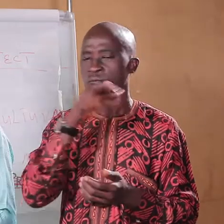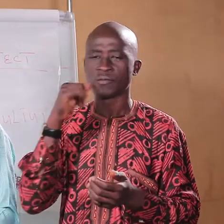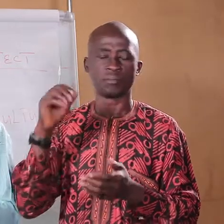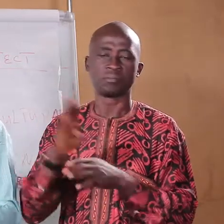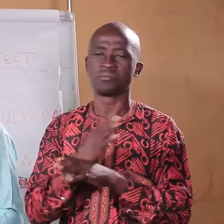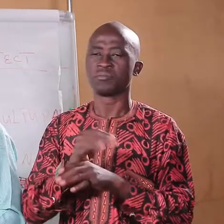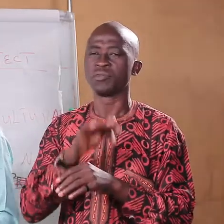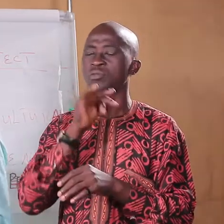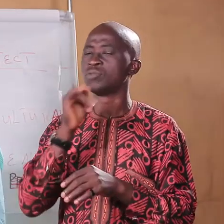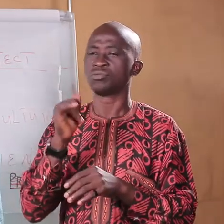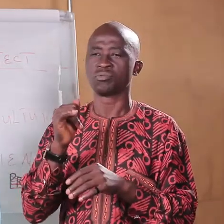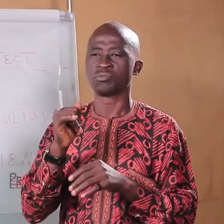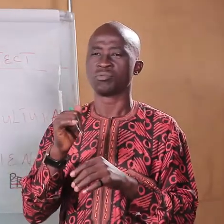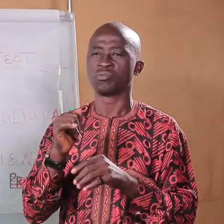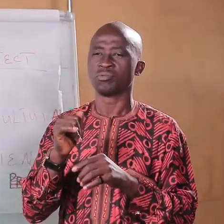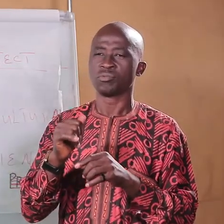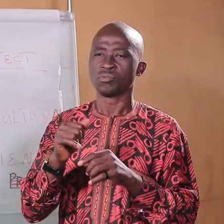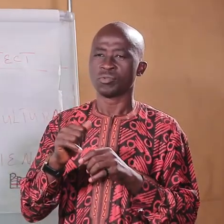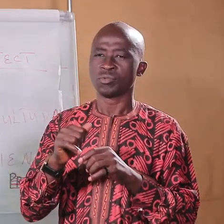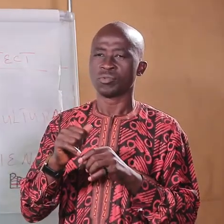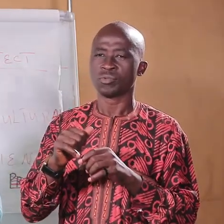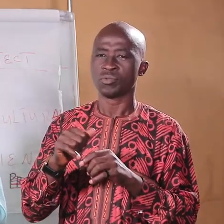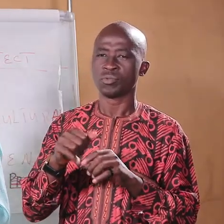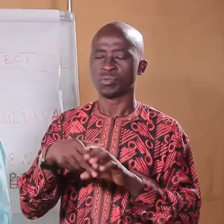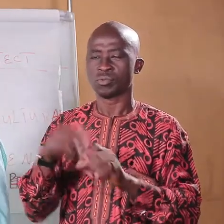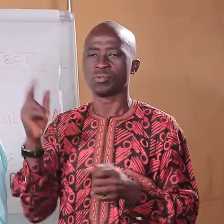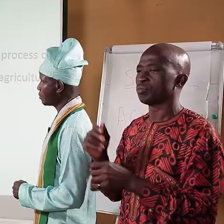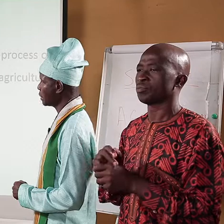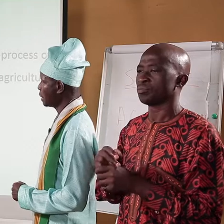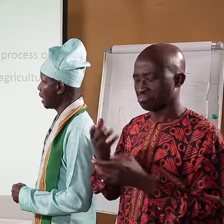is not an exemption. So let us see the definition.